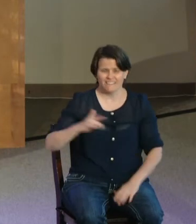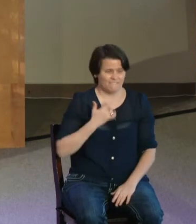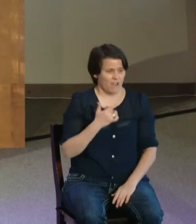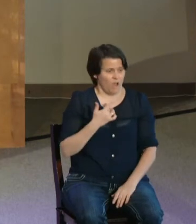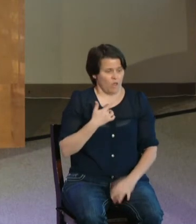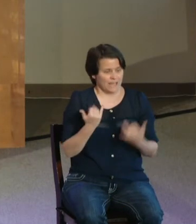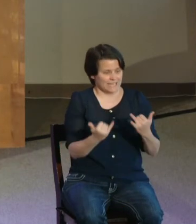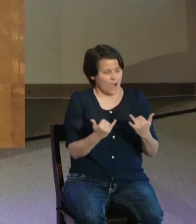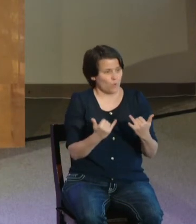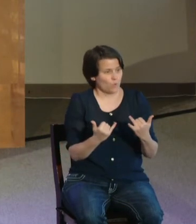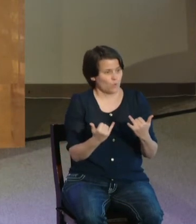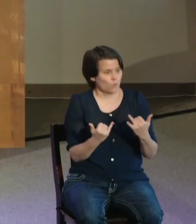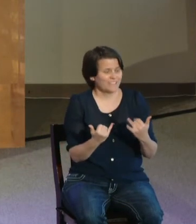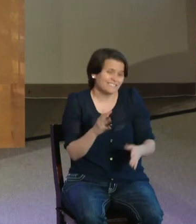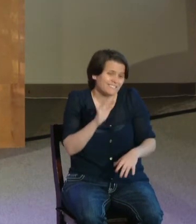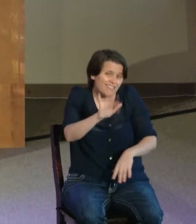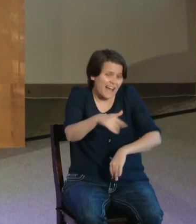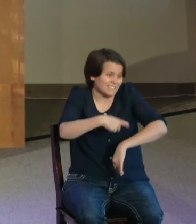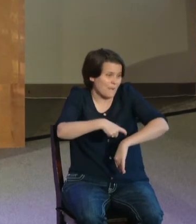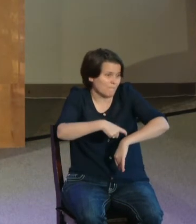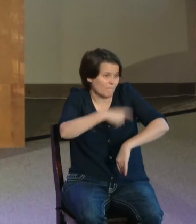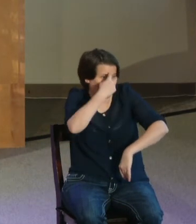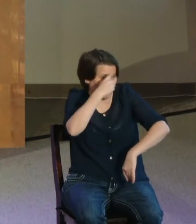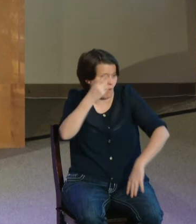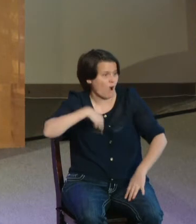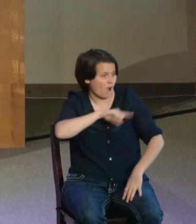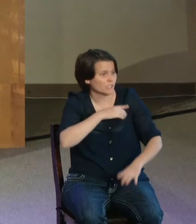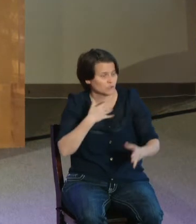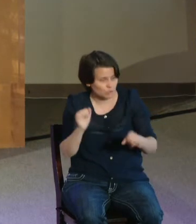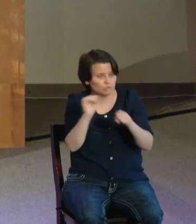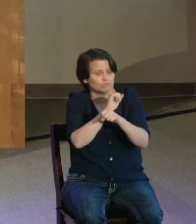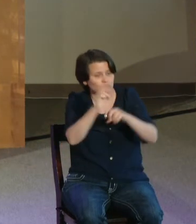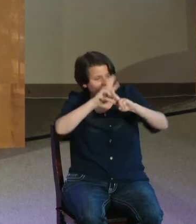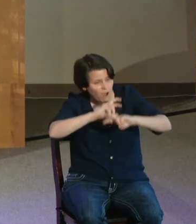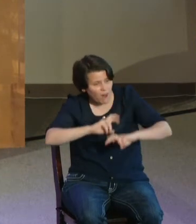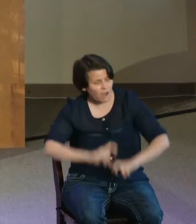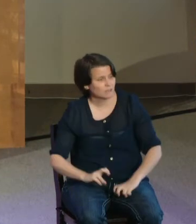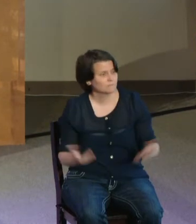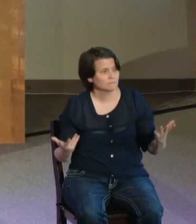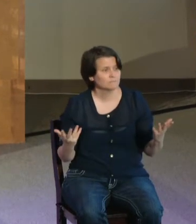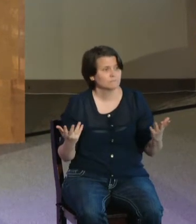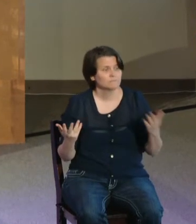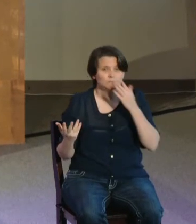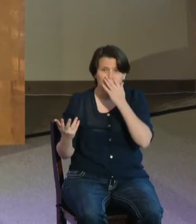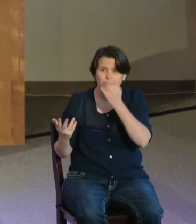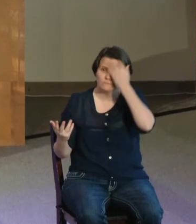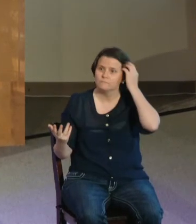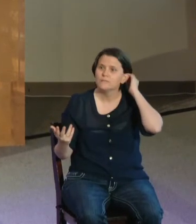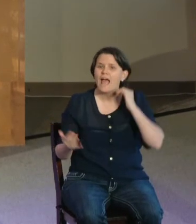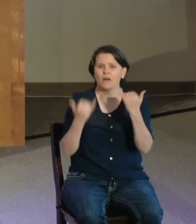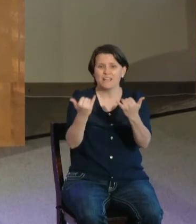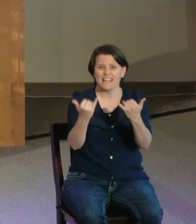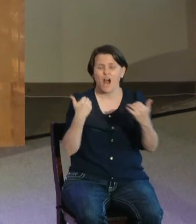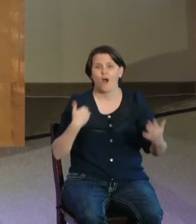is the auspicious time to do this work. And we also have another shut the front door growth